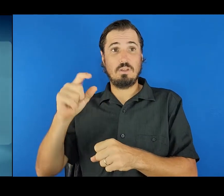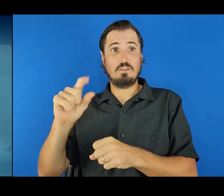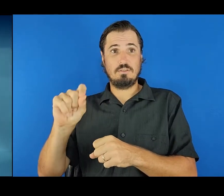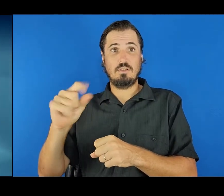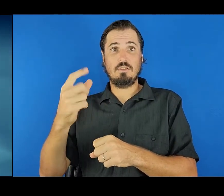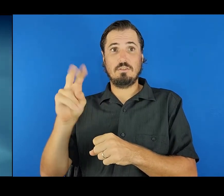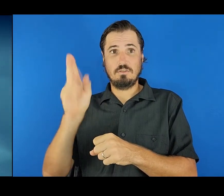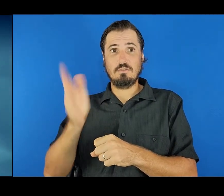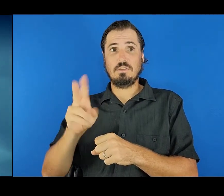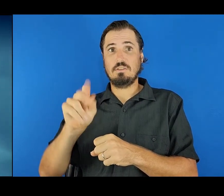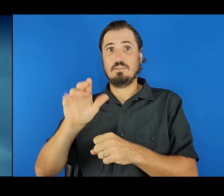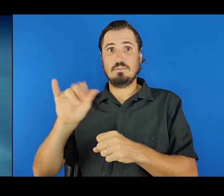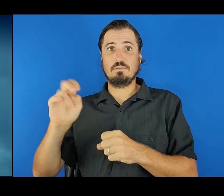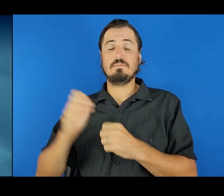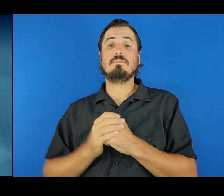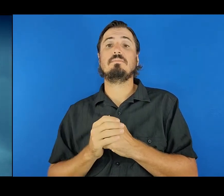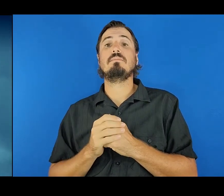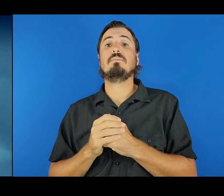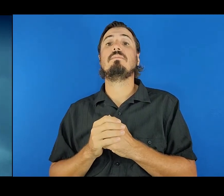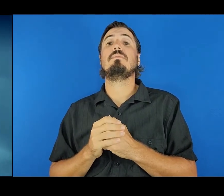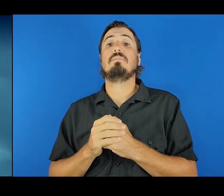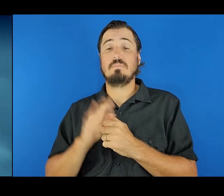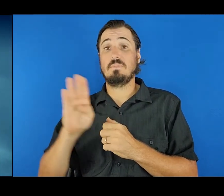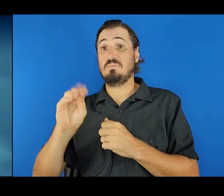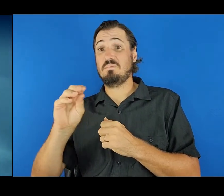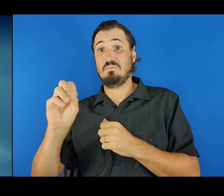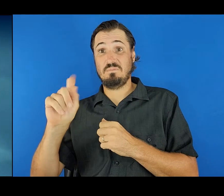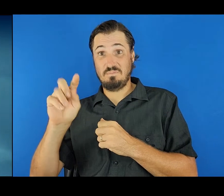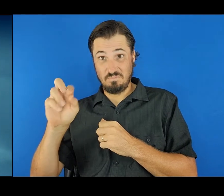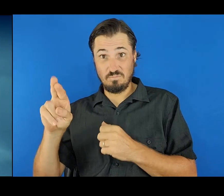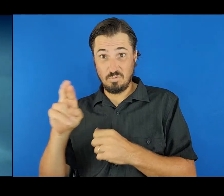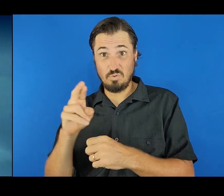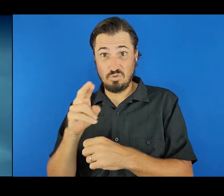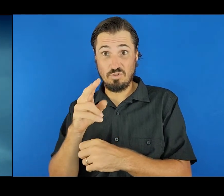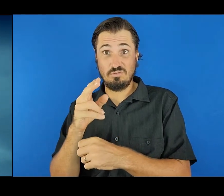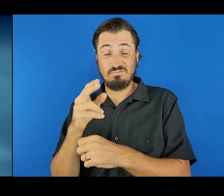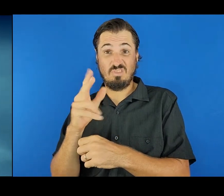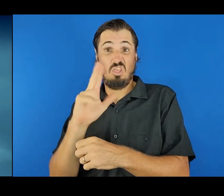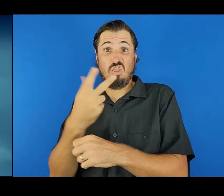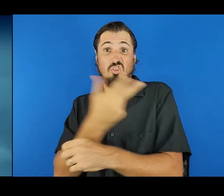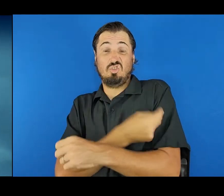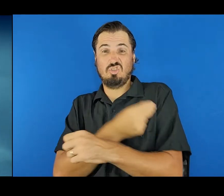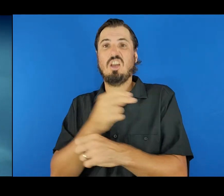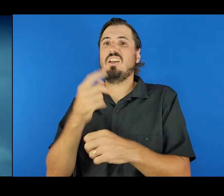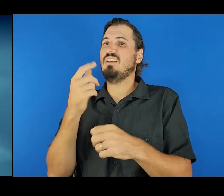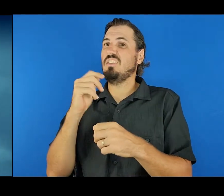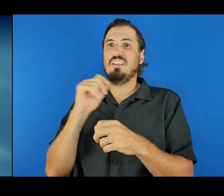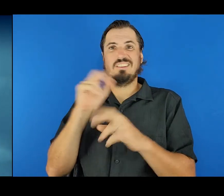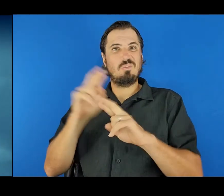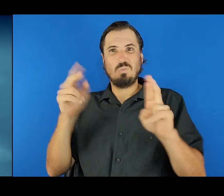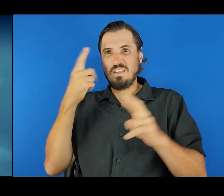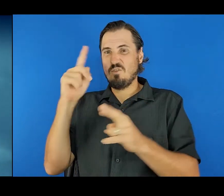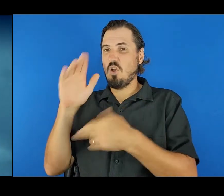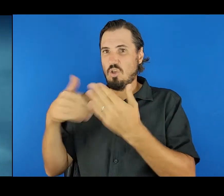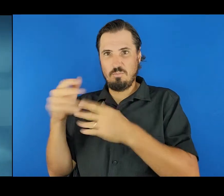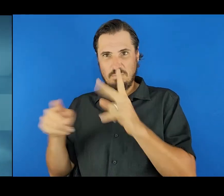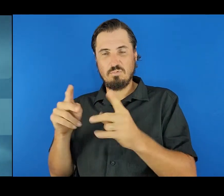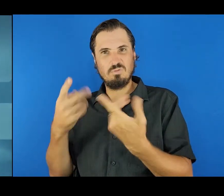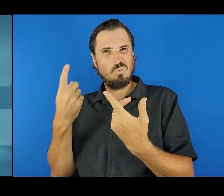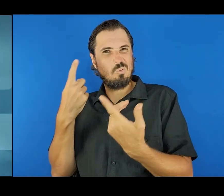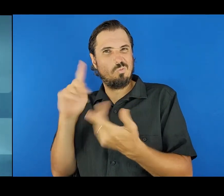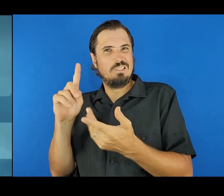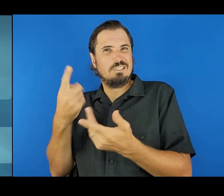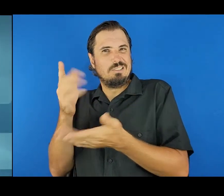visit kauai.gov/vaccine. Booster doses have only been approved for certain groups who have received the Pfizer vaccine. Recommendations